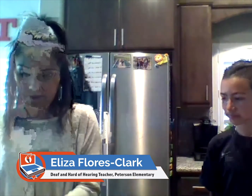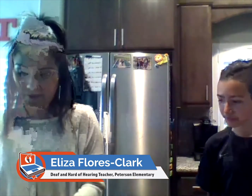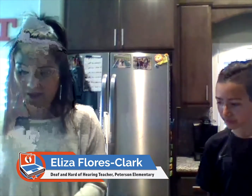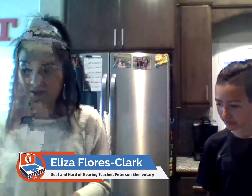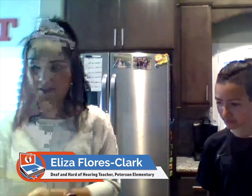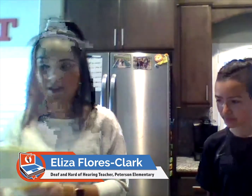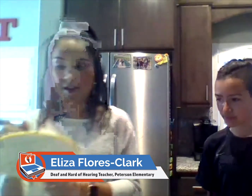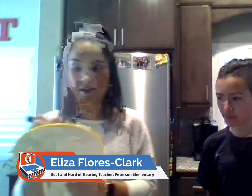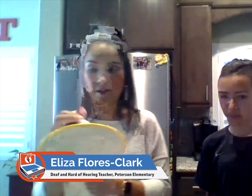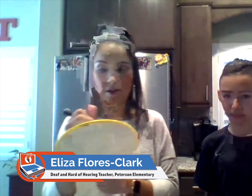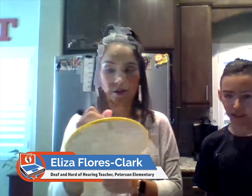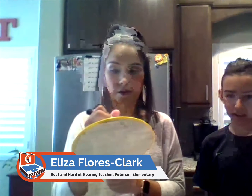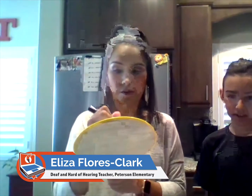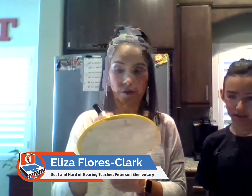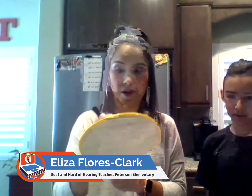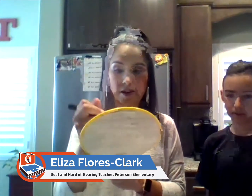It says 1,